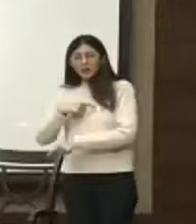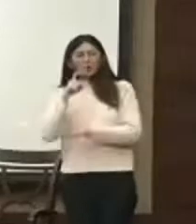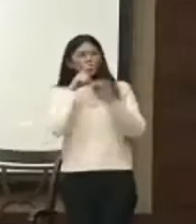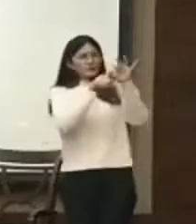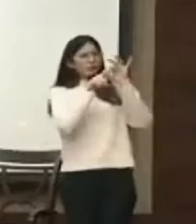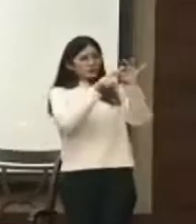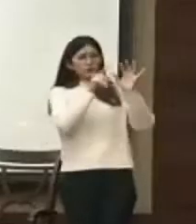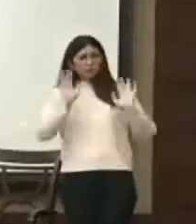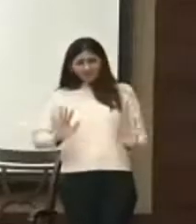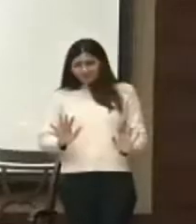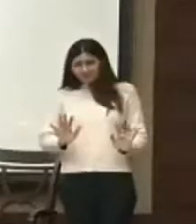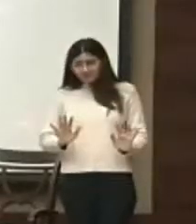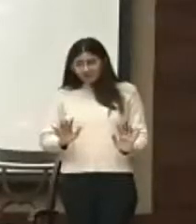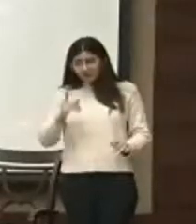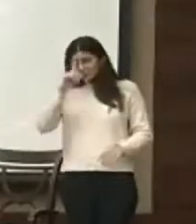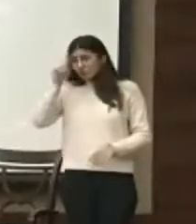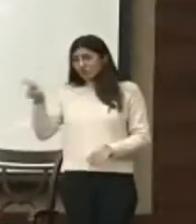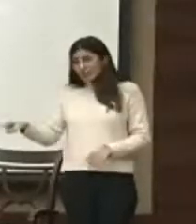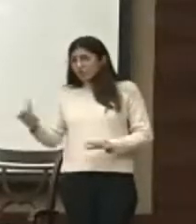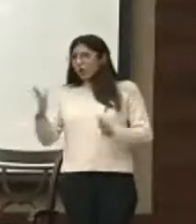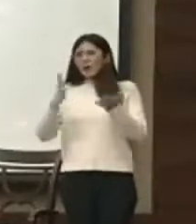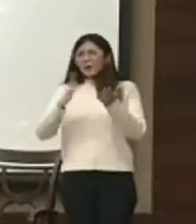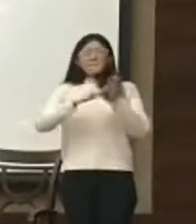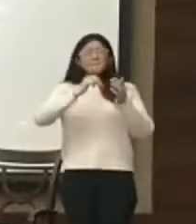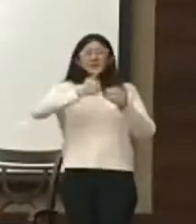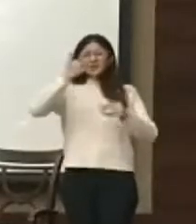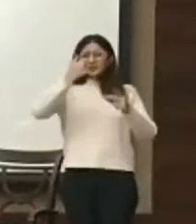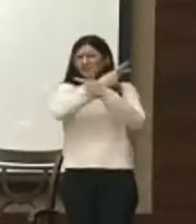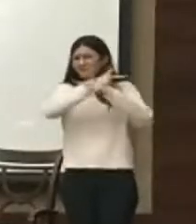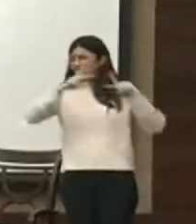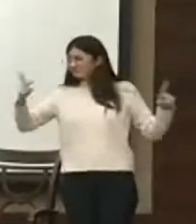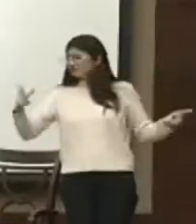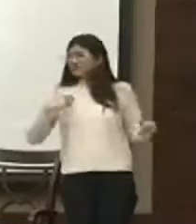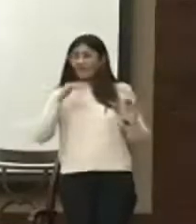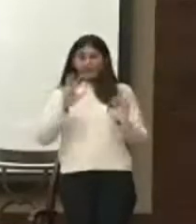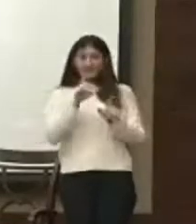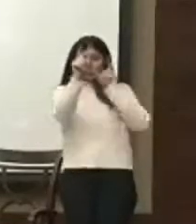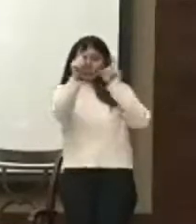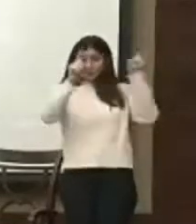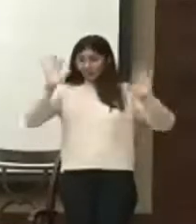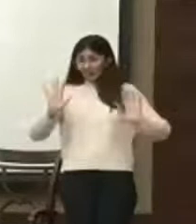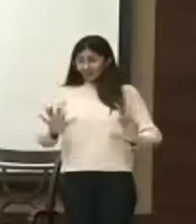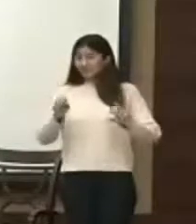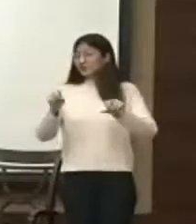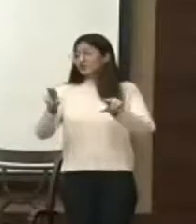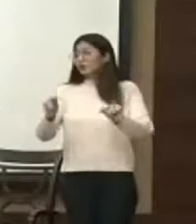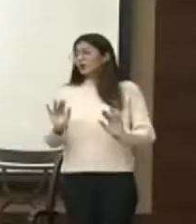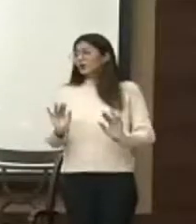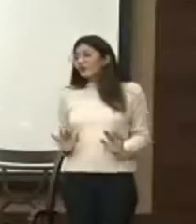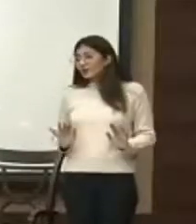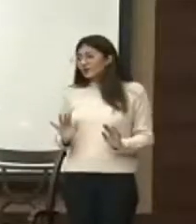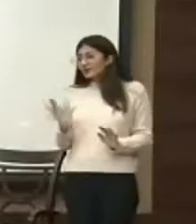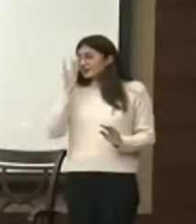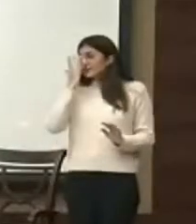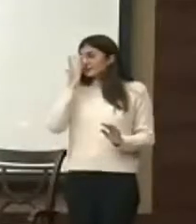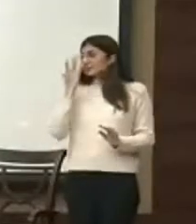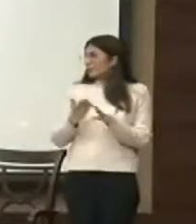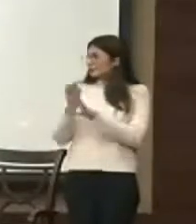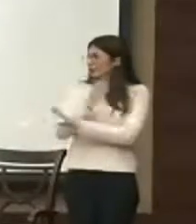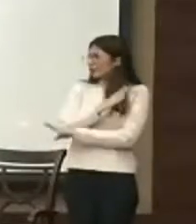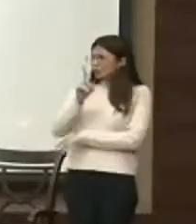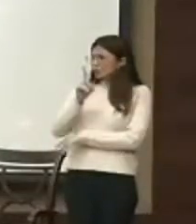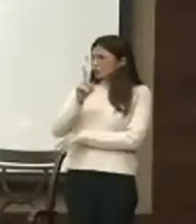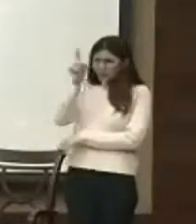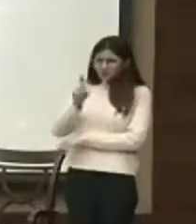questions about from the ministries? In fact, there was during the question hour, there was one